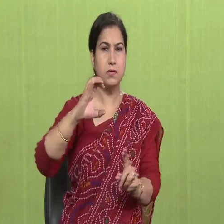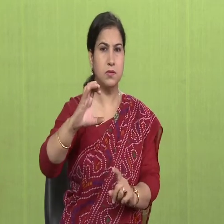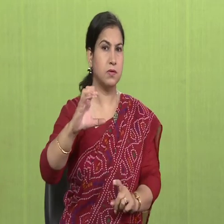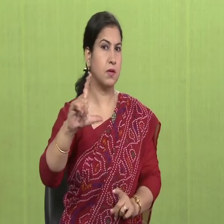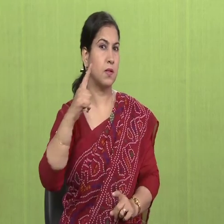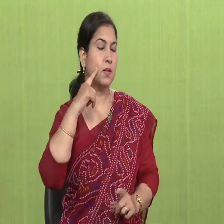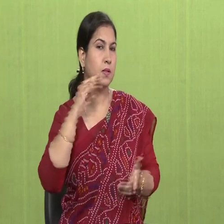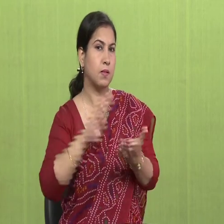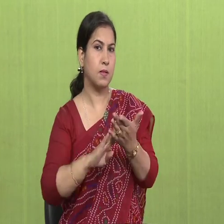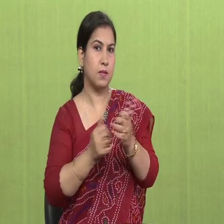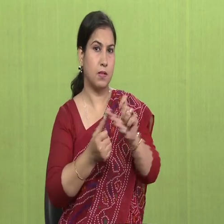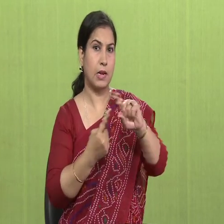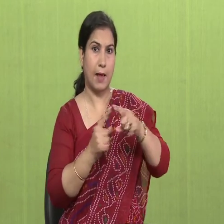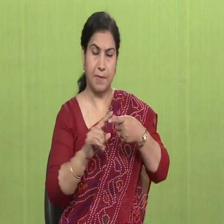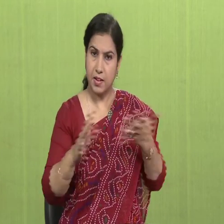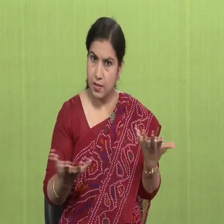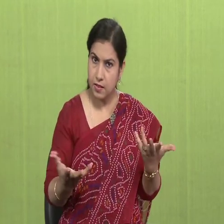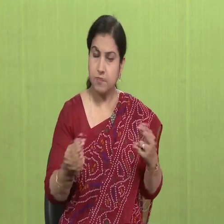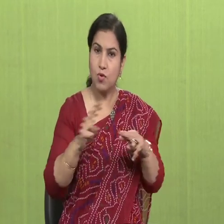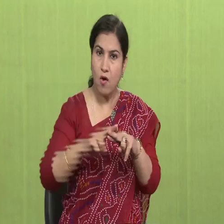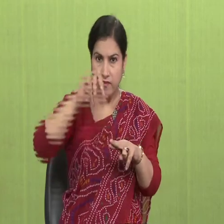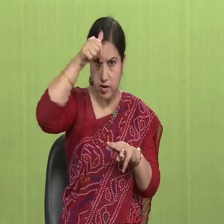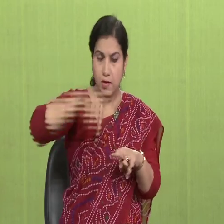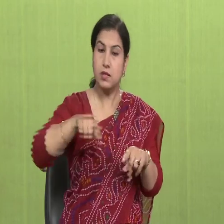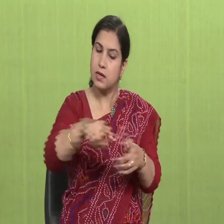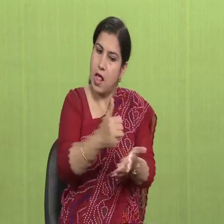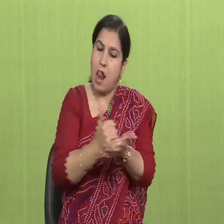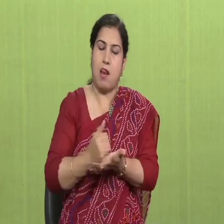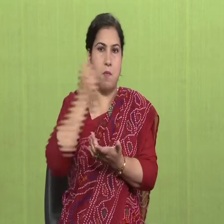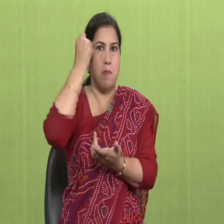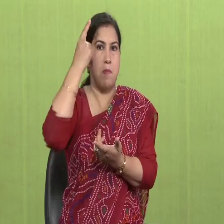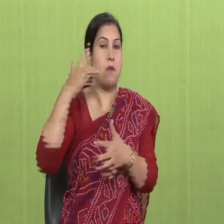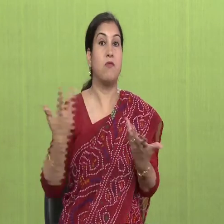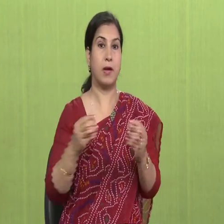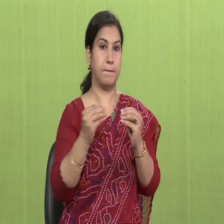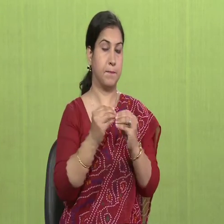that will help us understand the biodiversity in India.